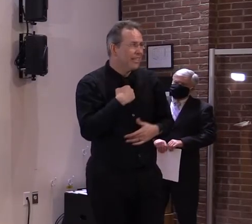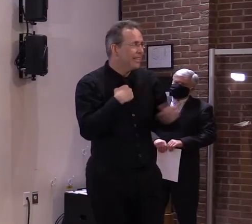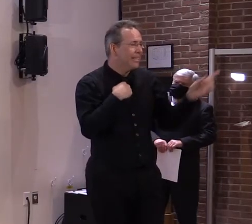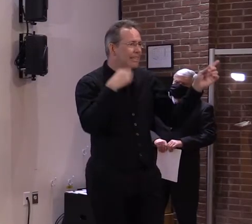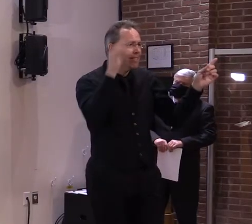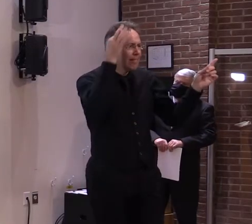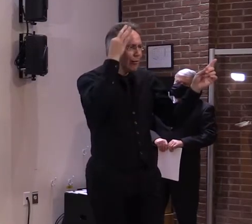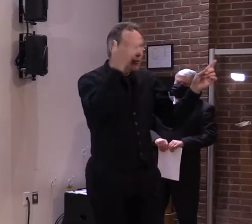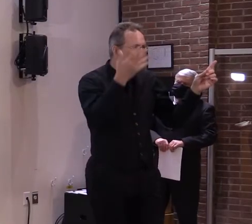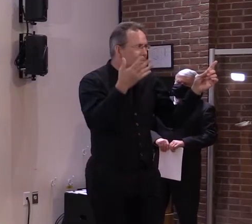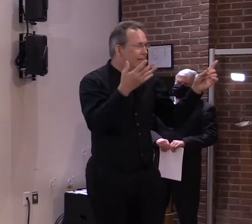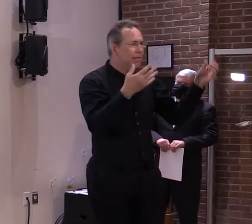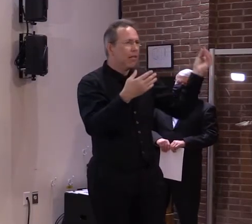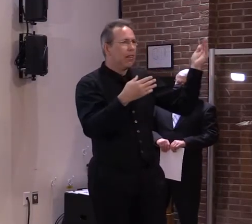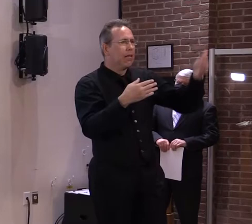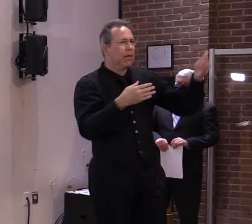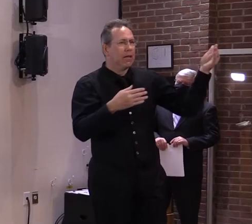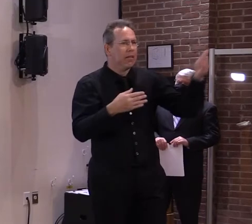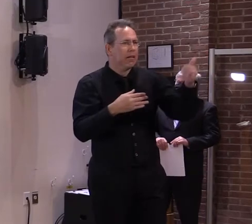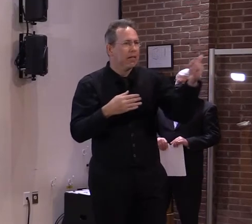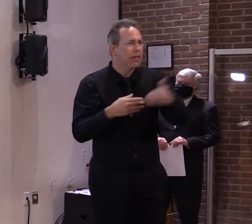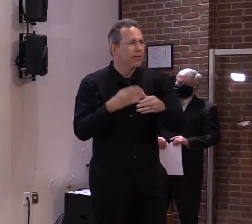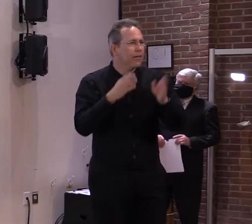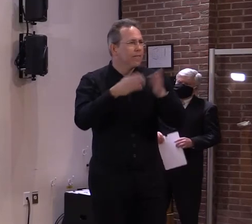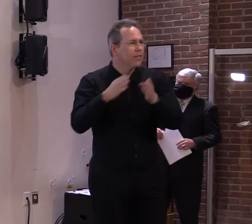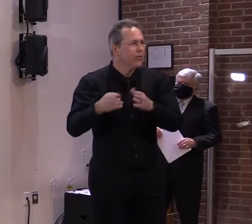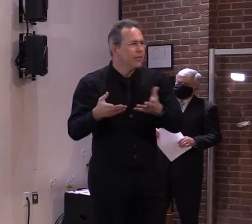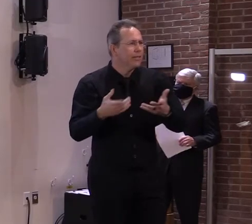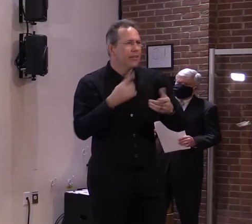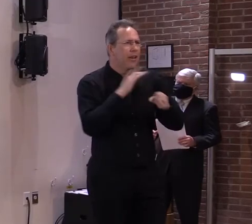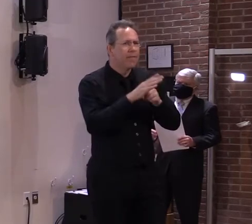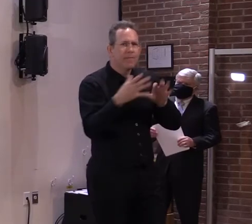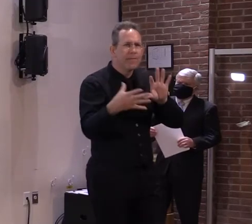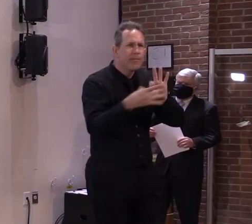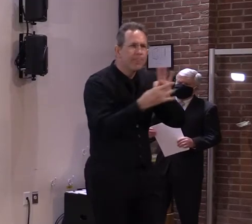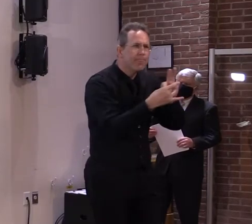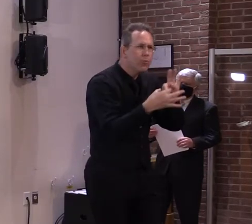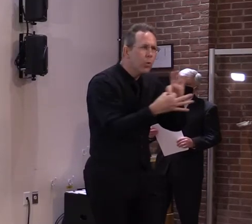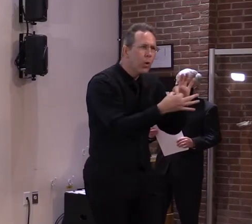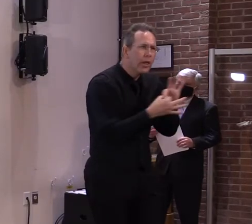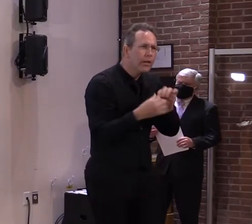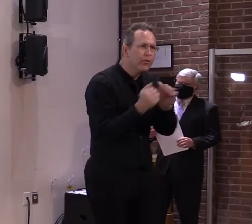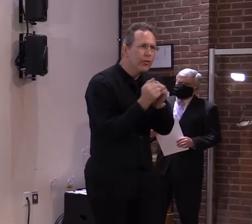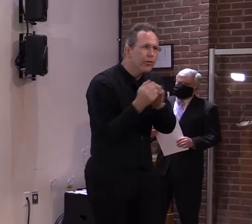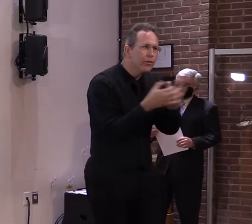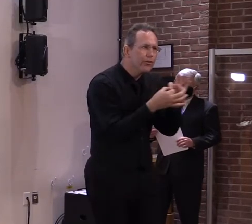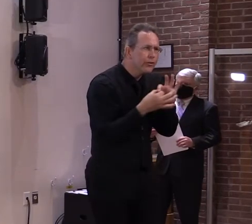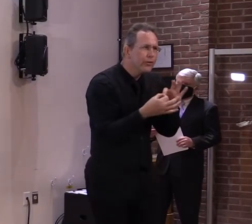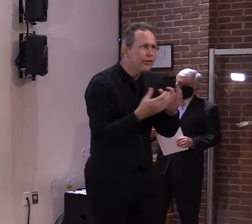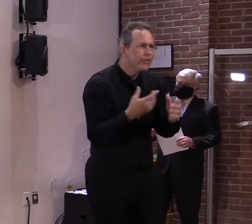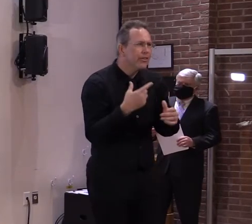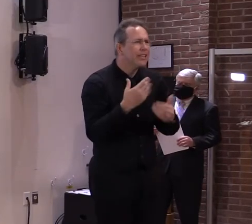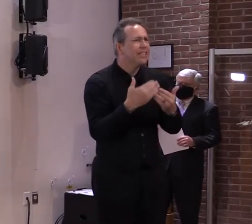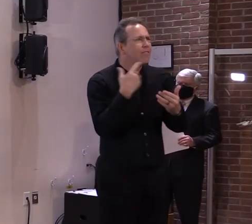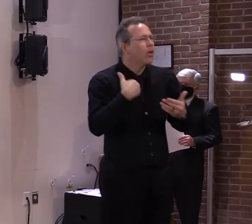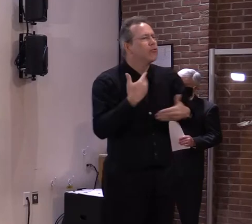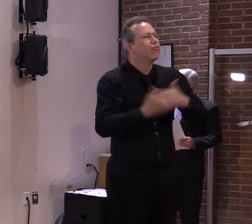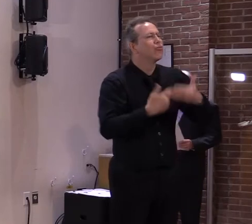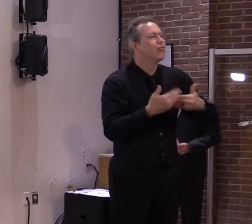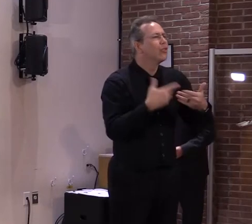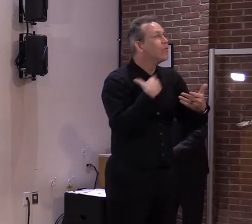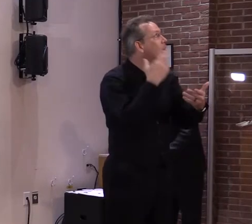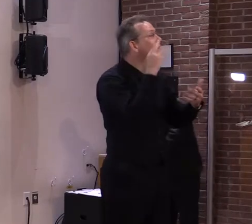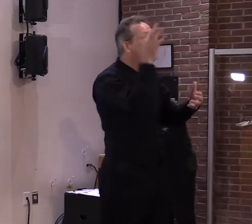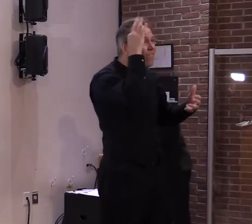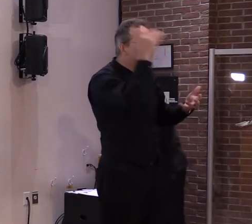pharmacies and this lack of coordination in some respects, it would have been easier for us, again, to receive the supply and